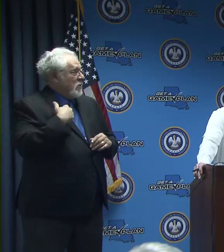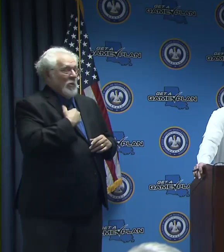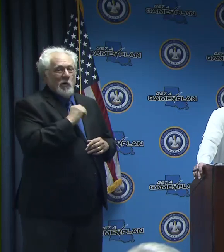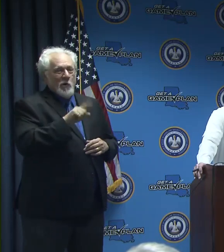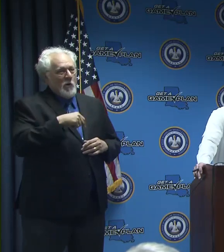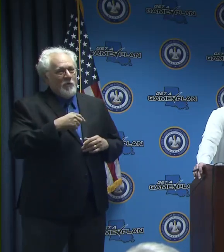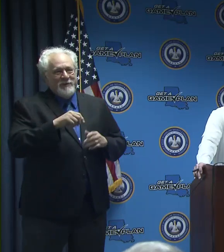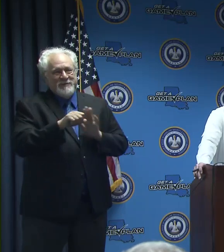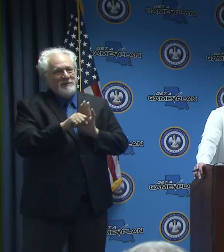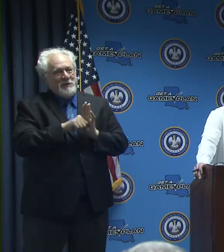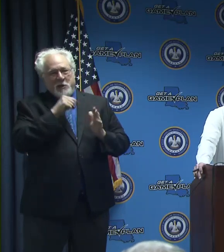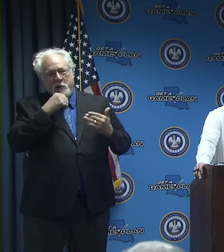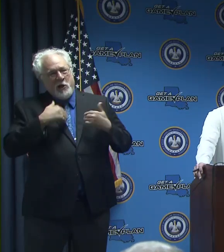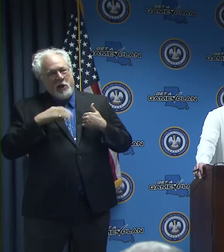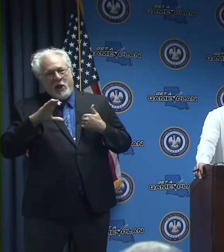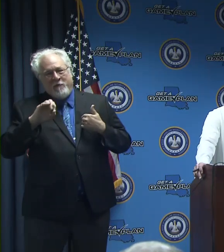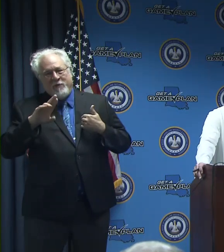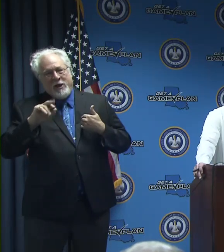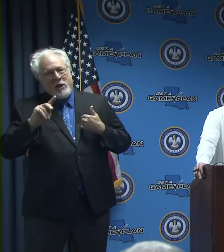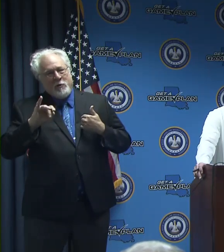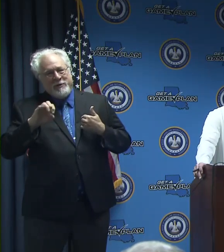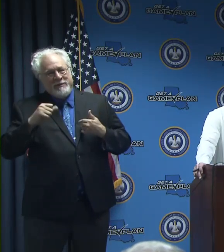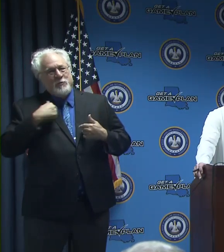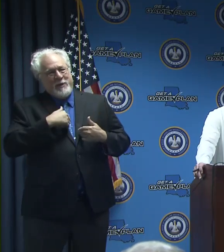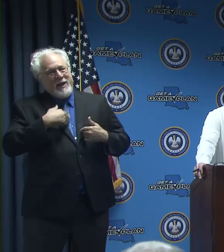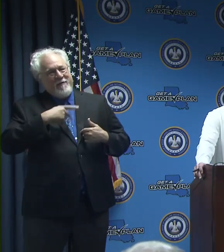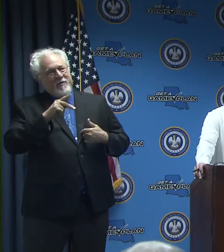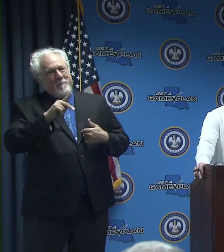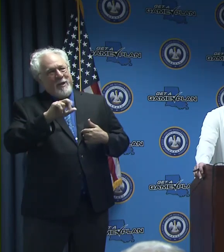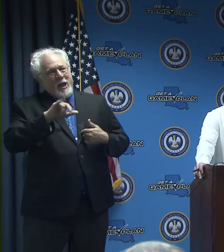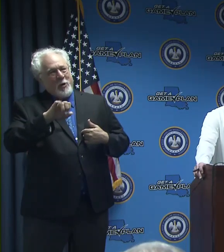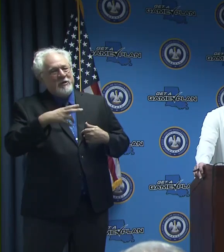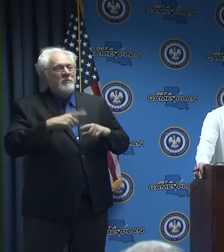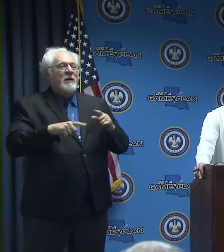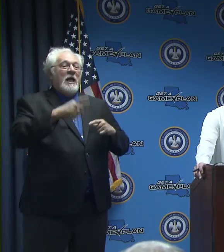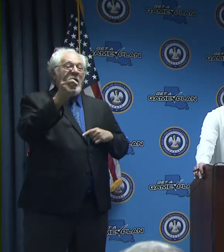that doesn't go by counties, so it's parishes here, but